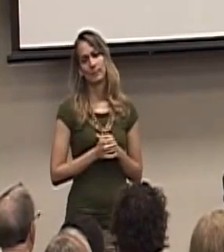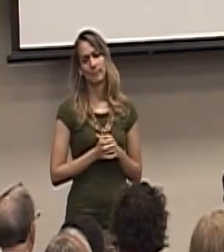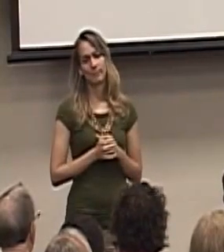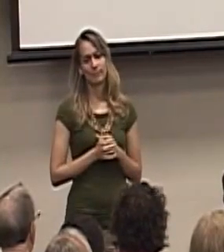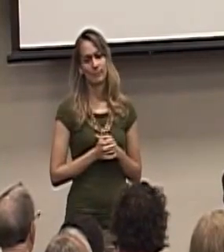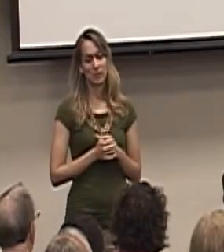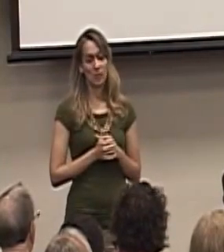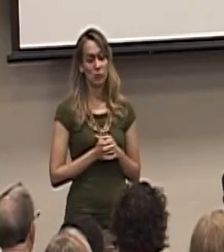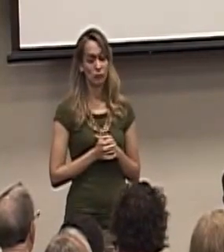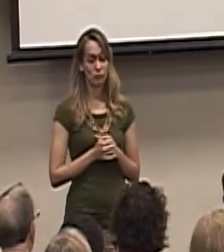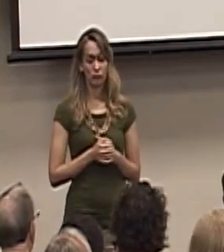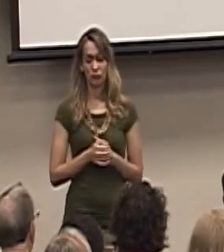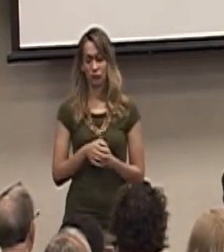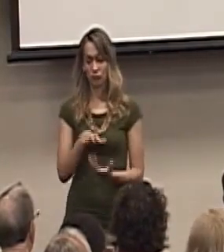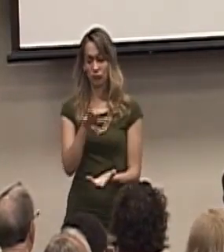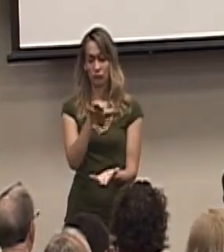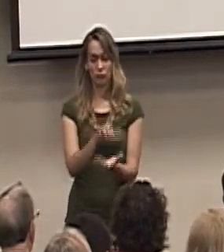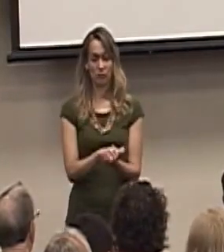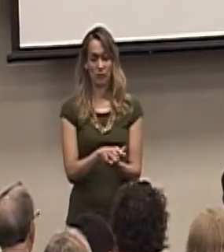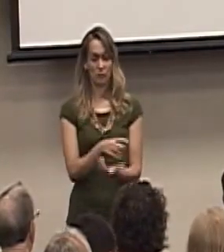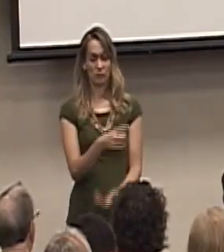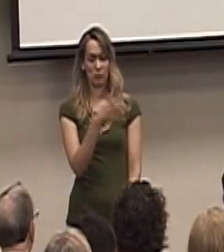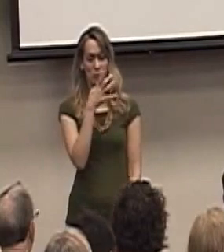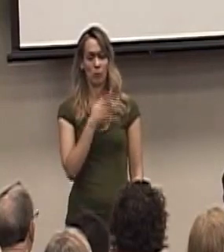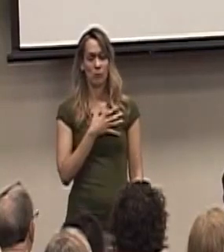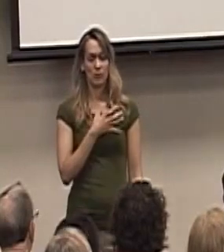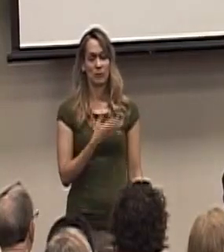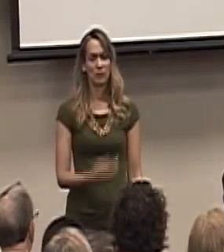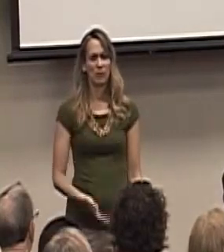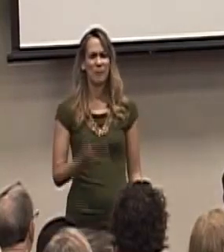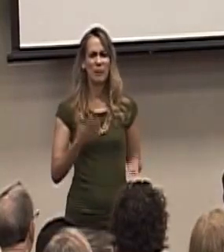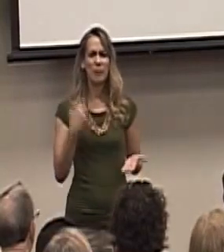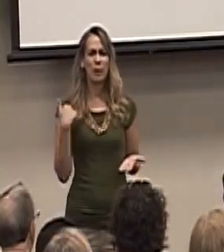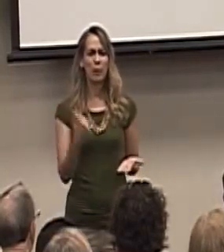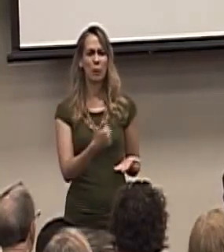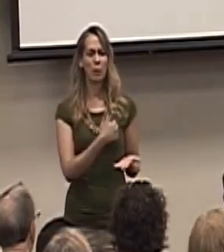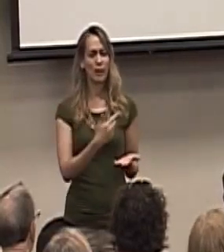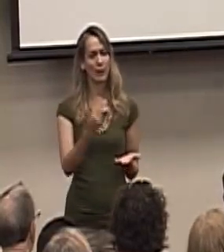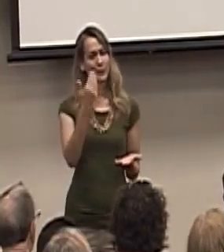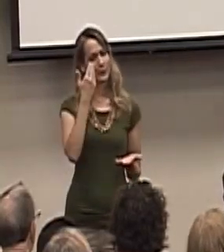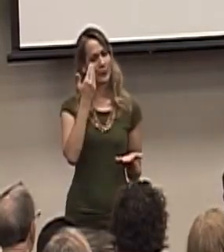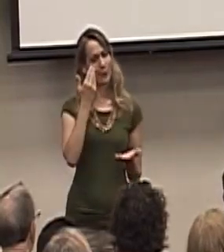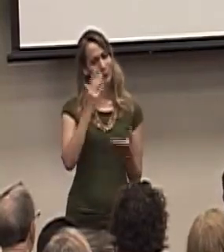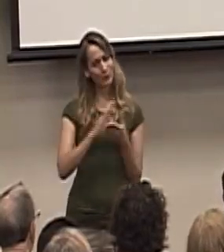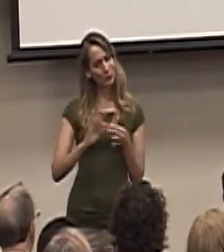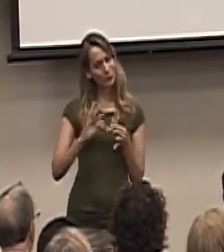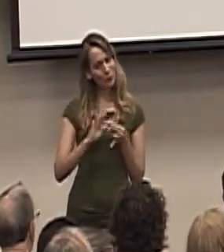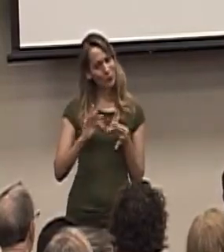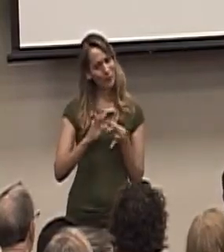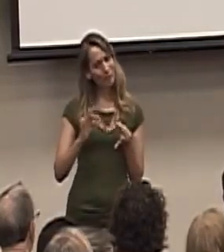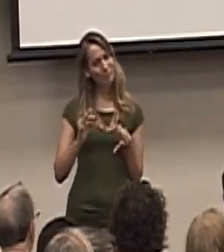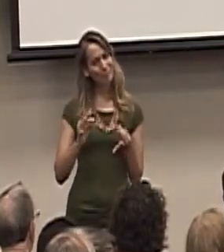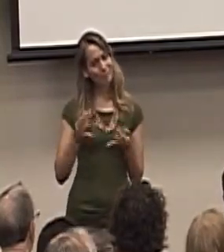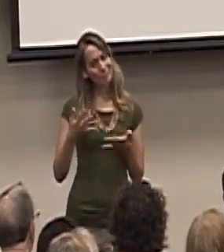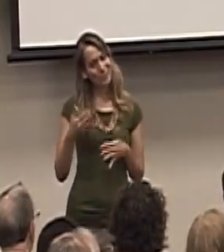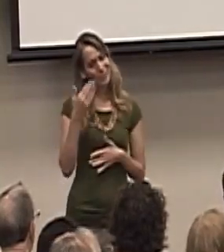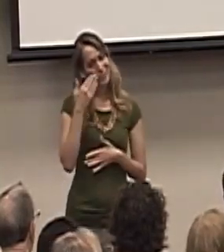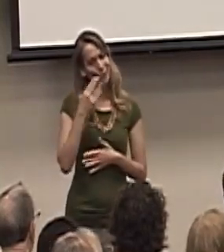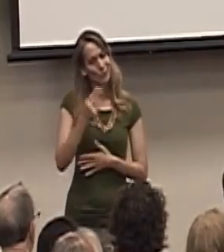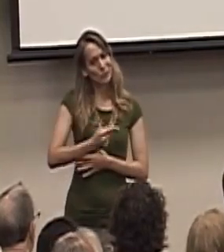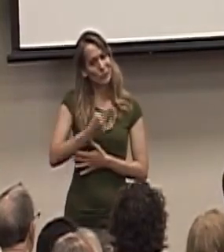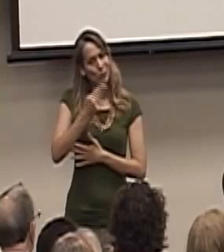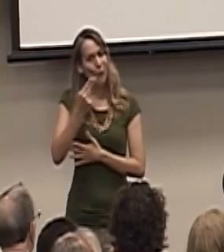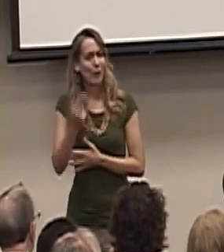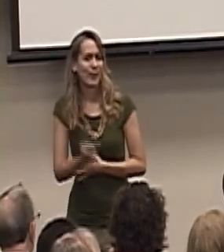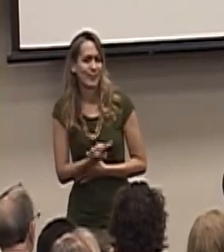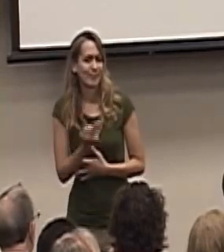He takes this wife in, but I don't know that we've ever thought, and maybe we're familiar with this story, with this historical account